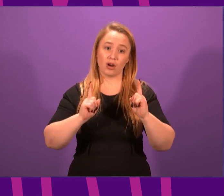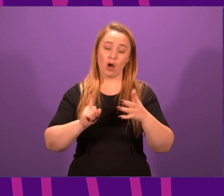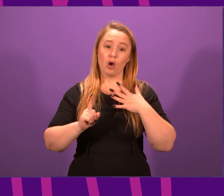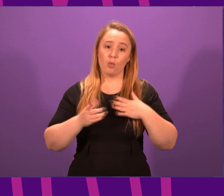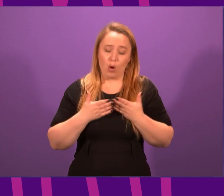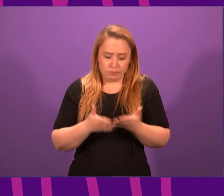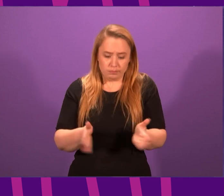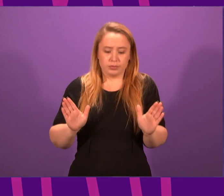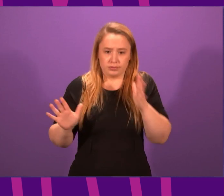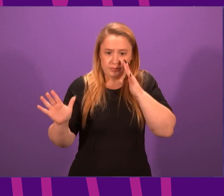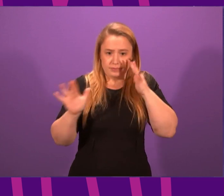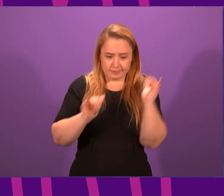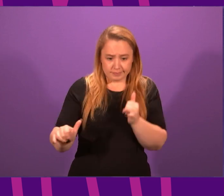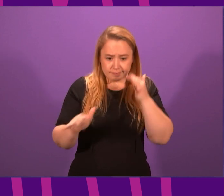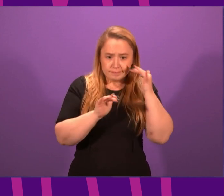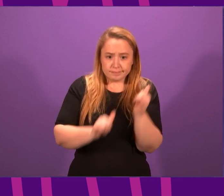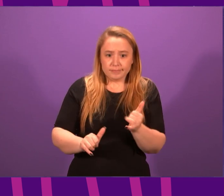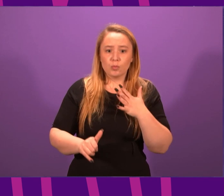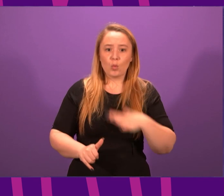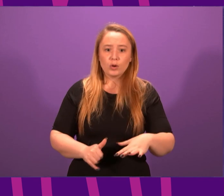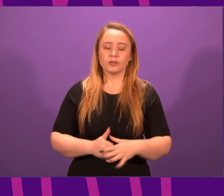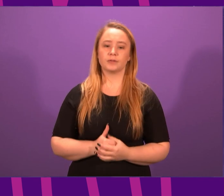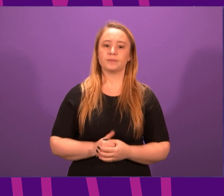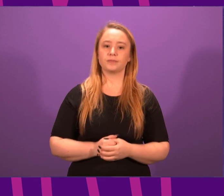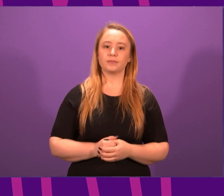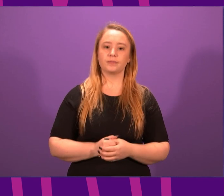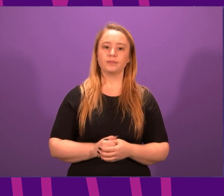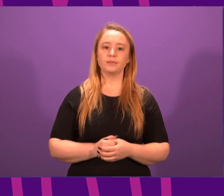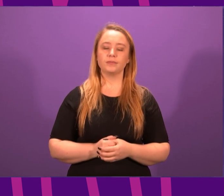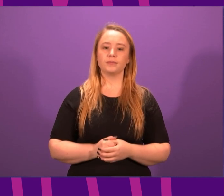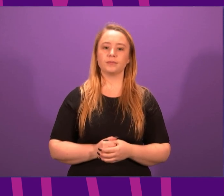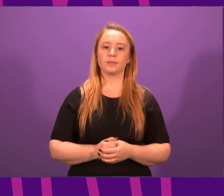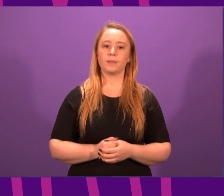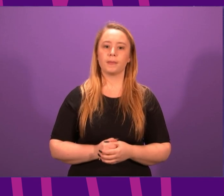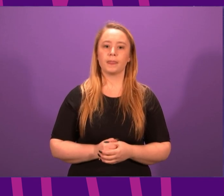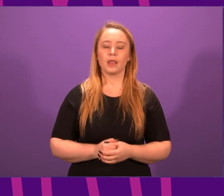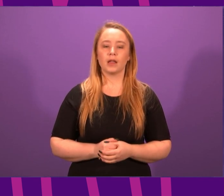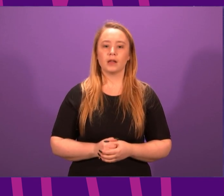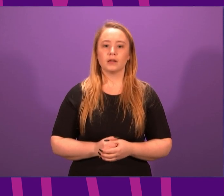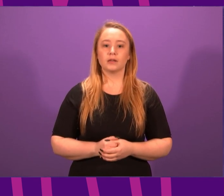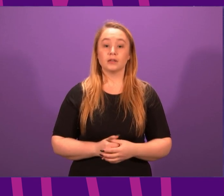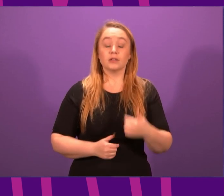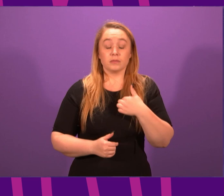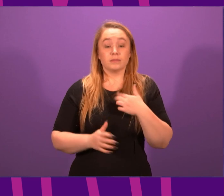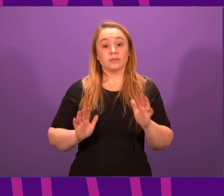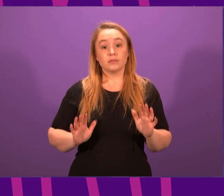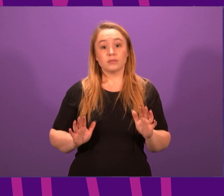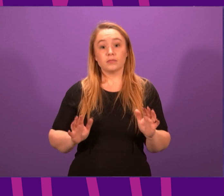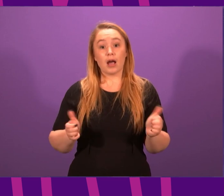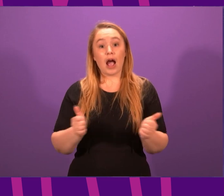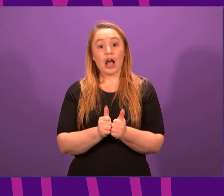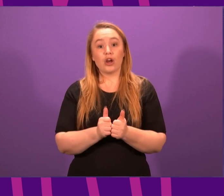far more scrutiny than we've had to date. First Minister. In principle, I actually agree